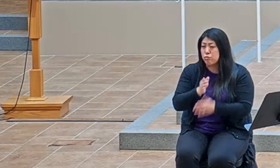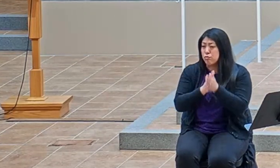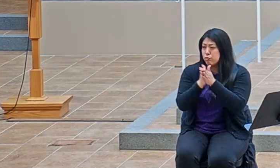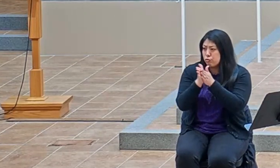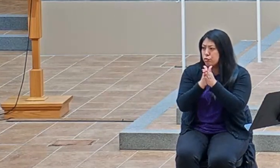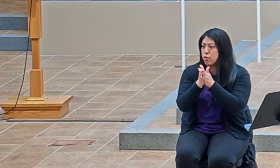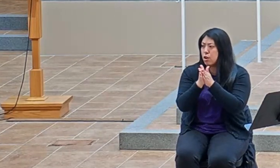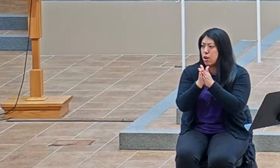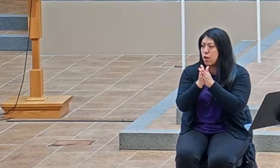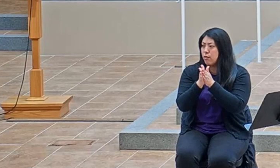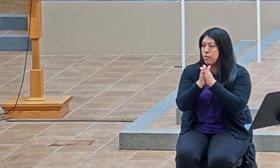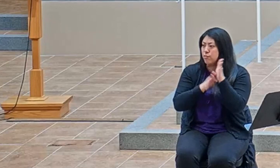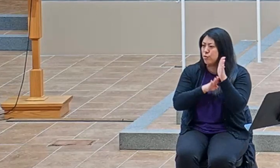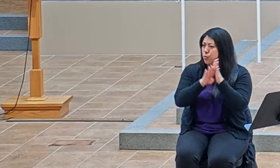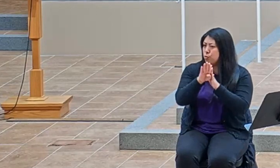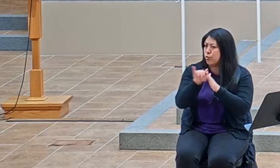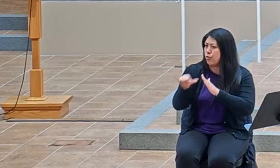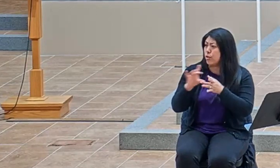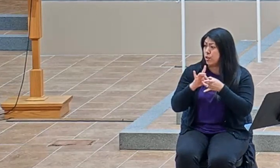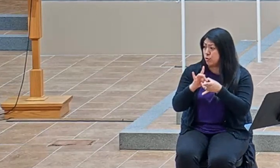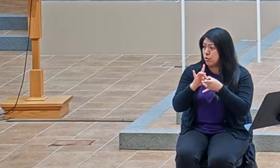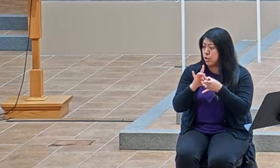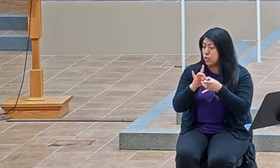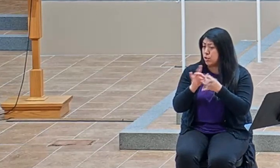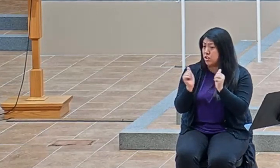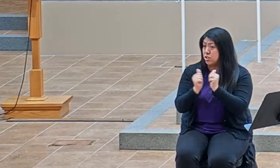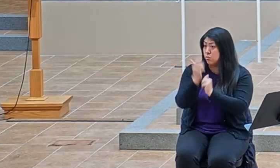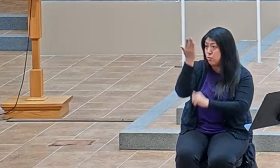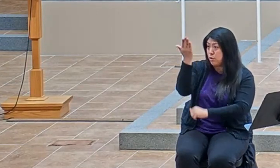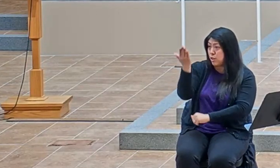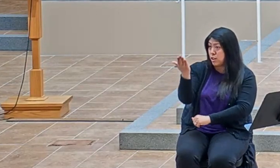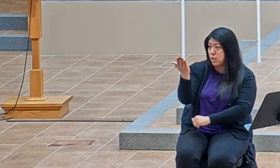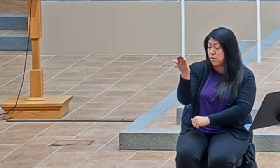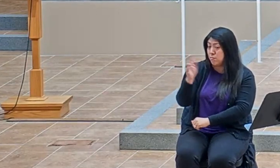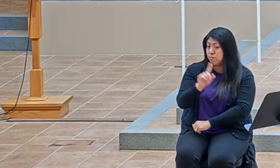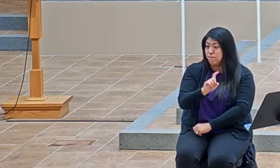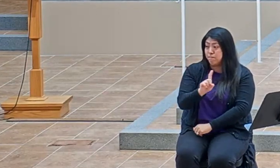strive to improve that relationship with him?